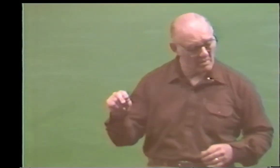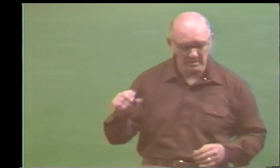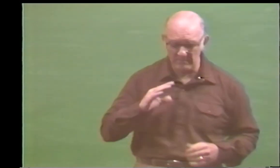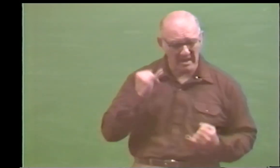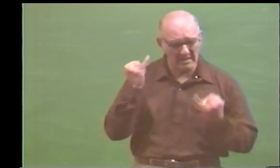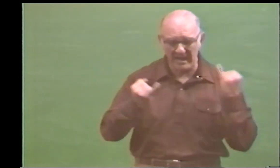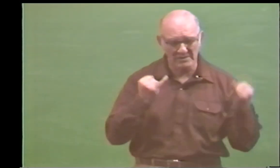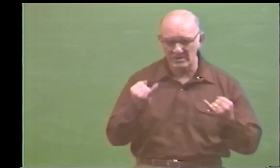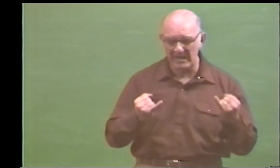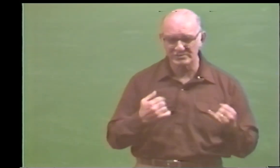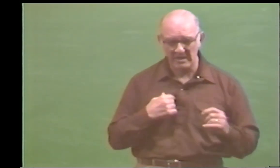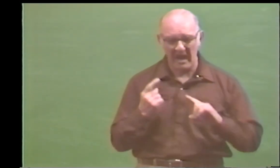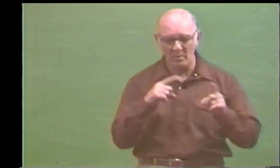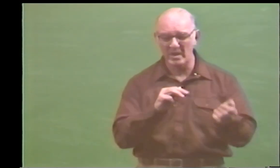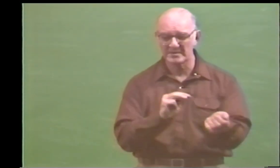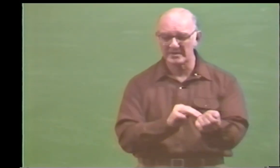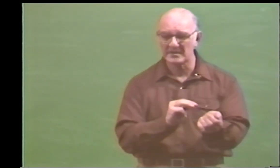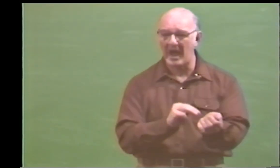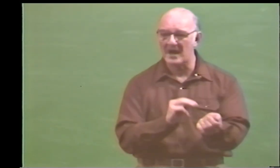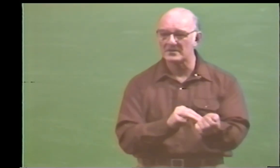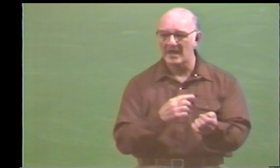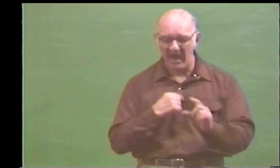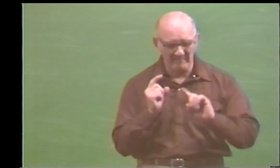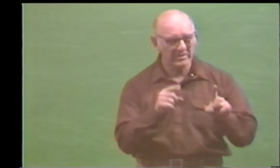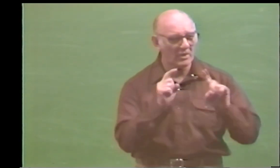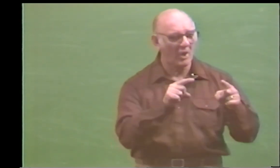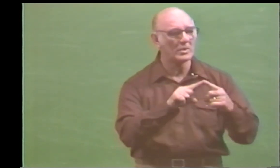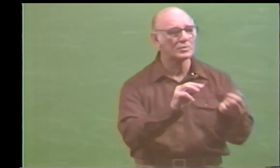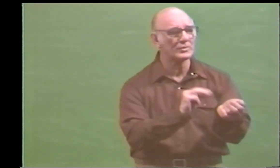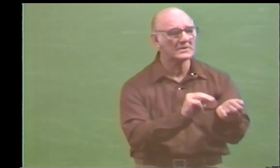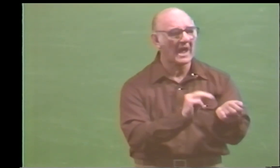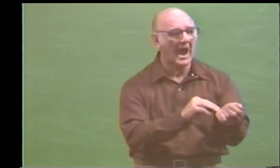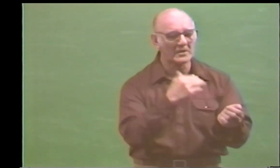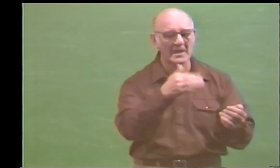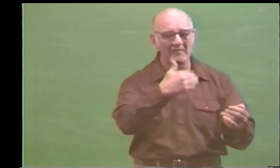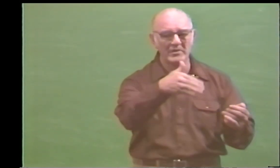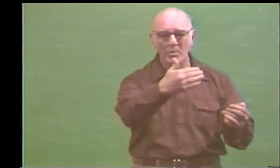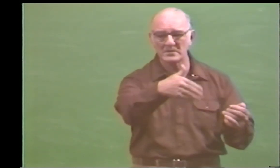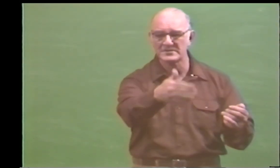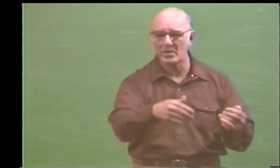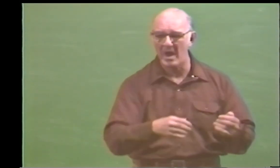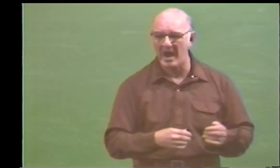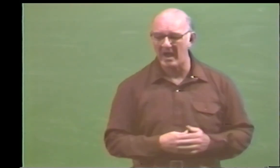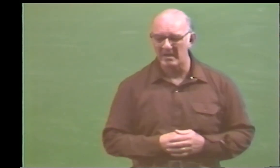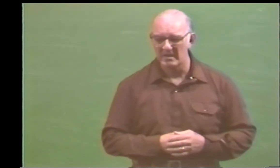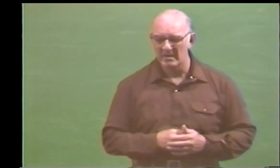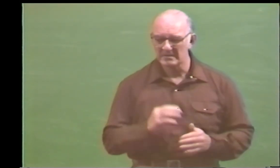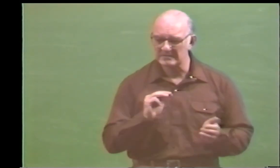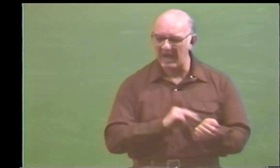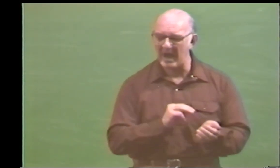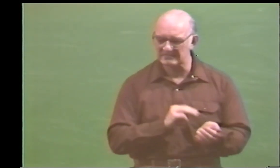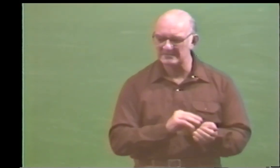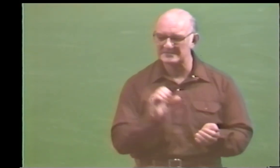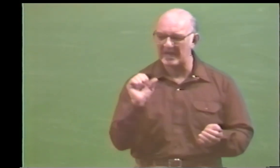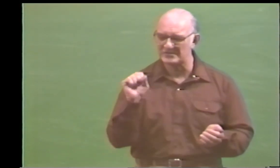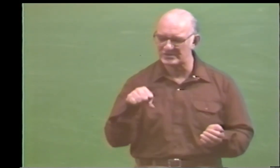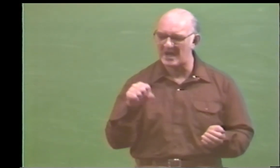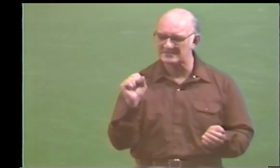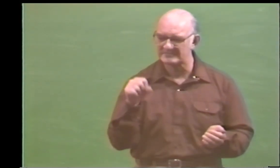not my imagination. I went to the doctor. I've been going to the doctor every once in a while. The doctor says, yes,